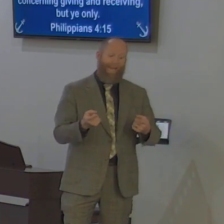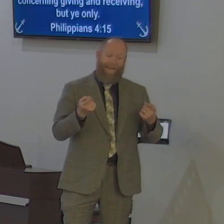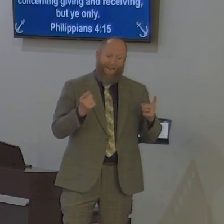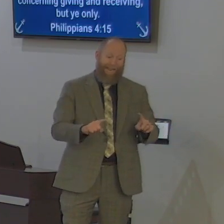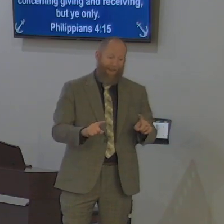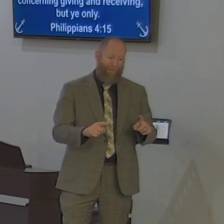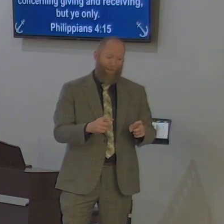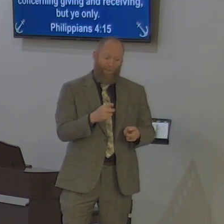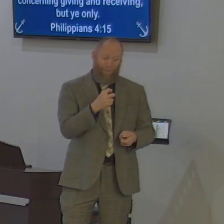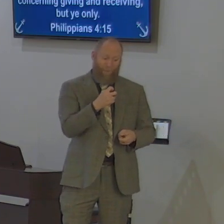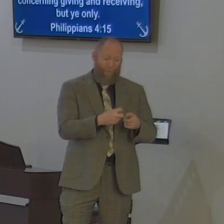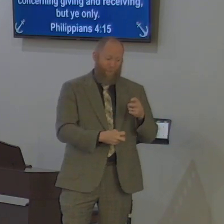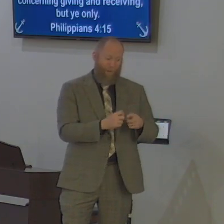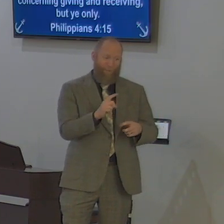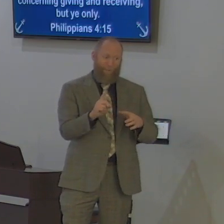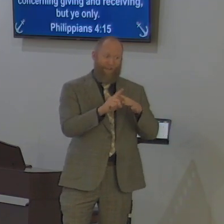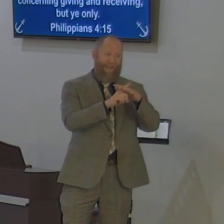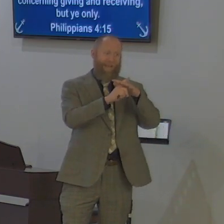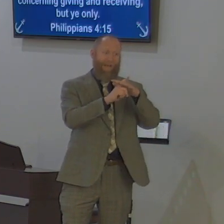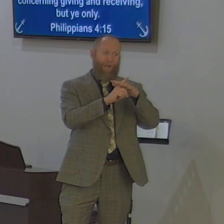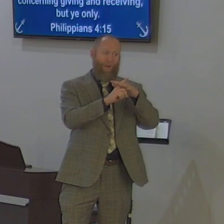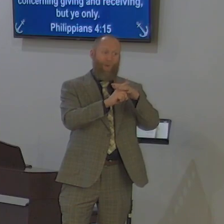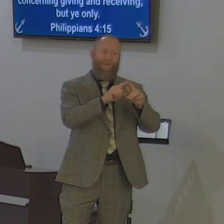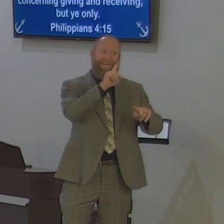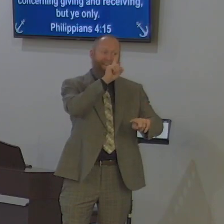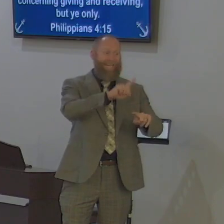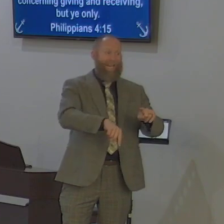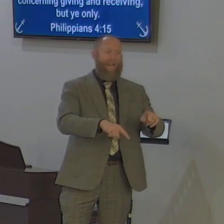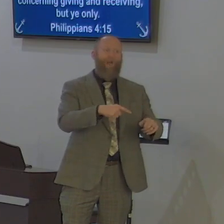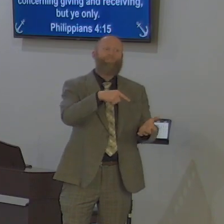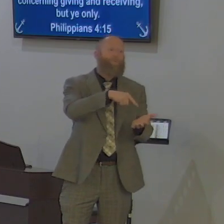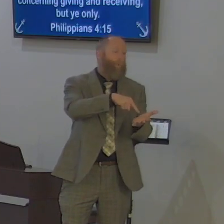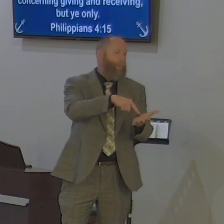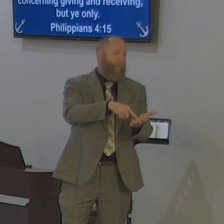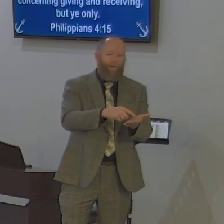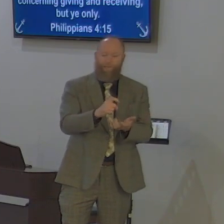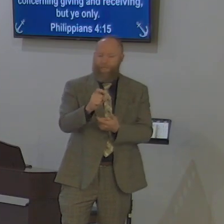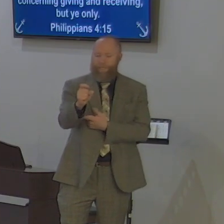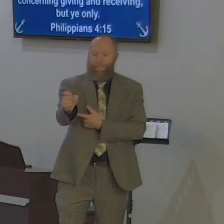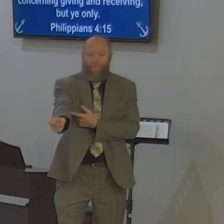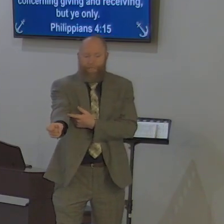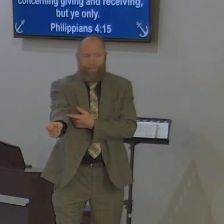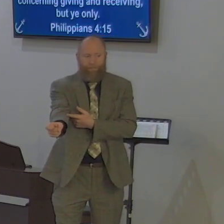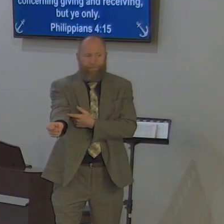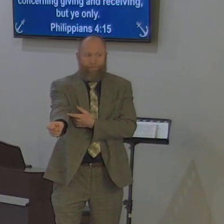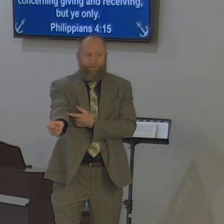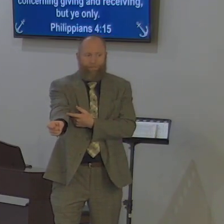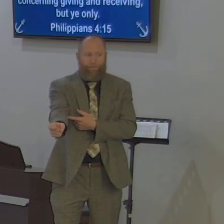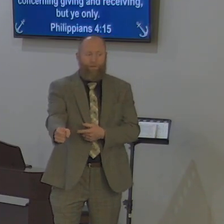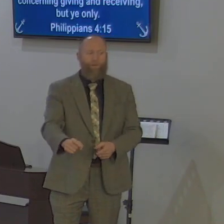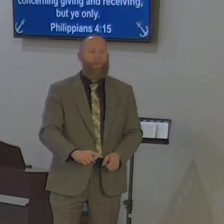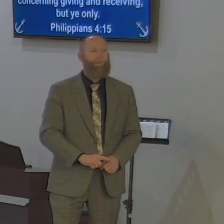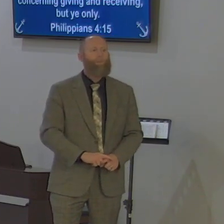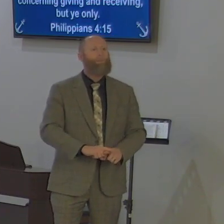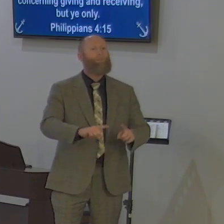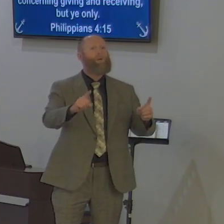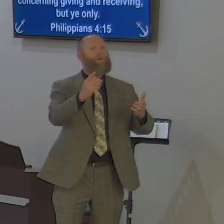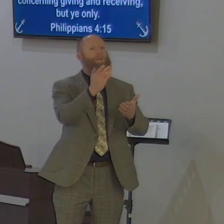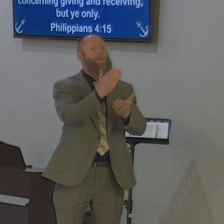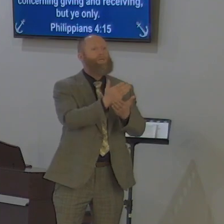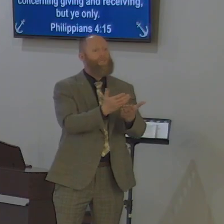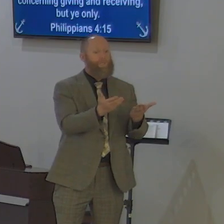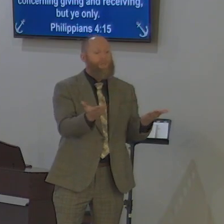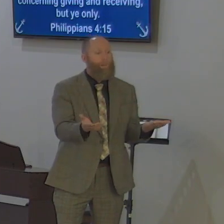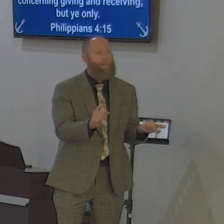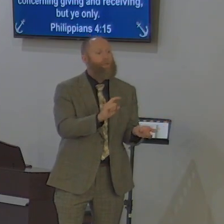in the work, the missionary enterprise that Paul had undertaken. It just was that they didn't have the opportunity. But now something had changed